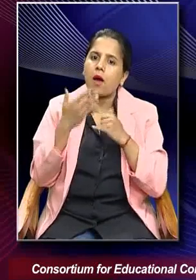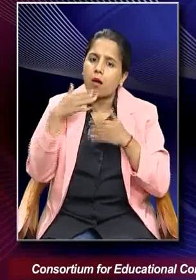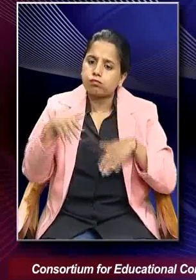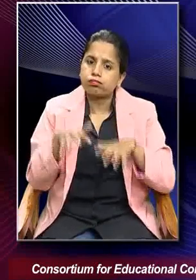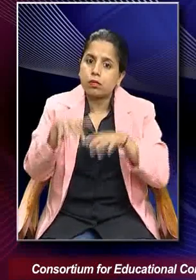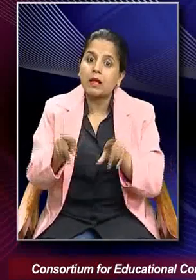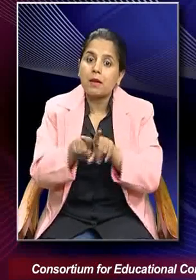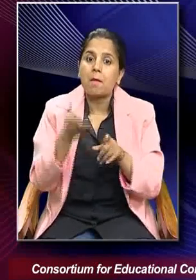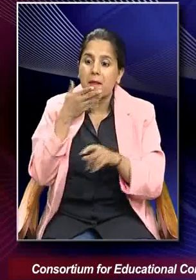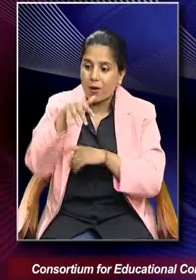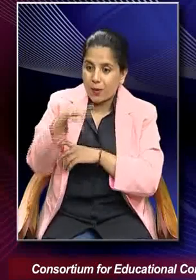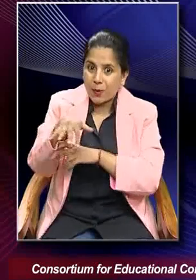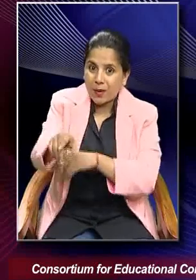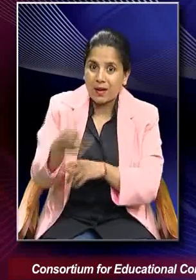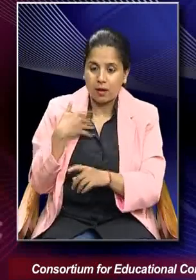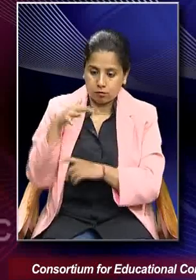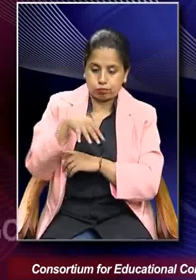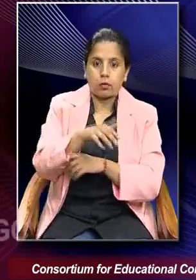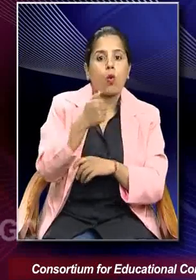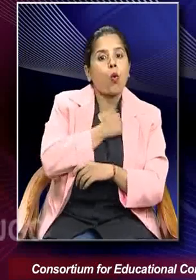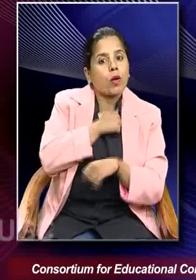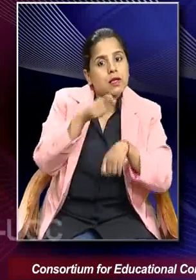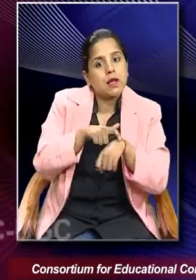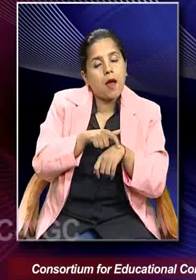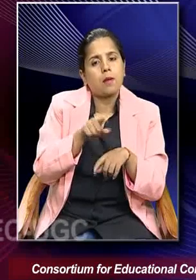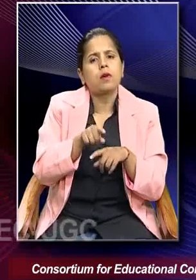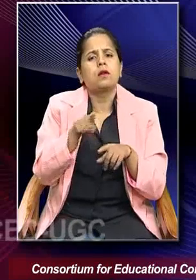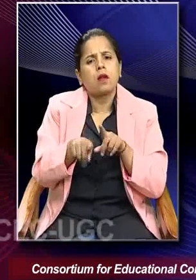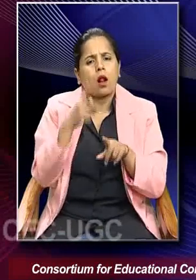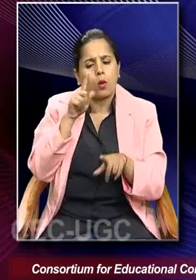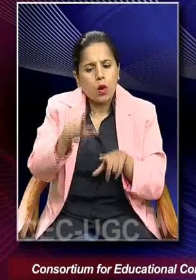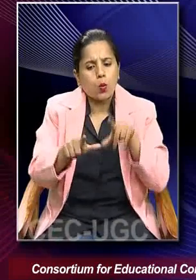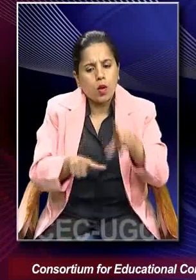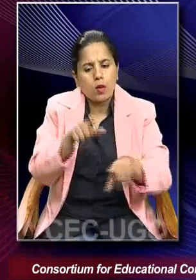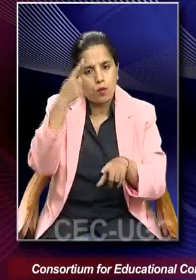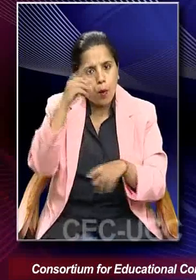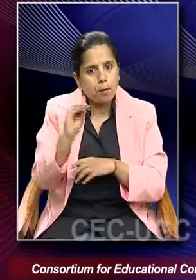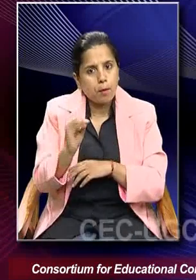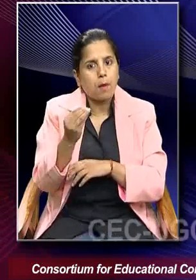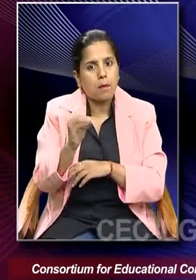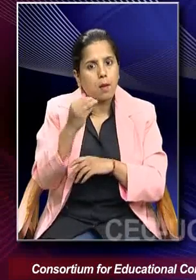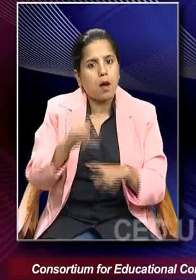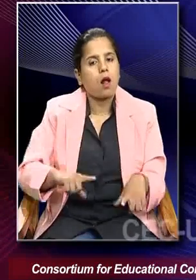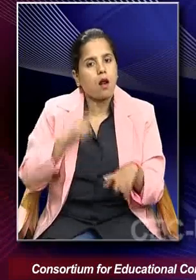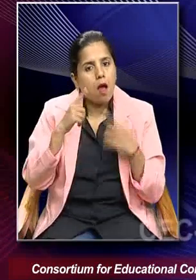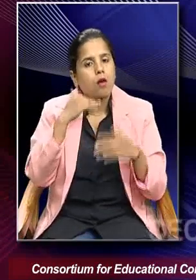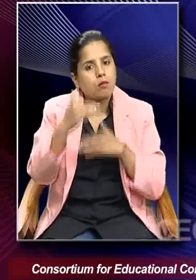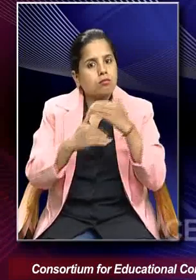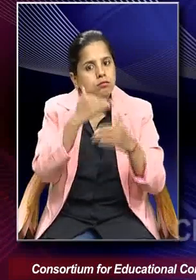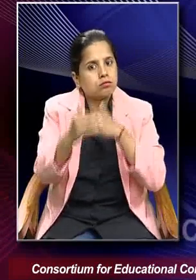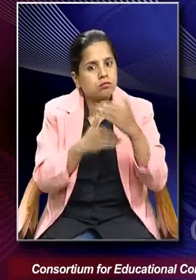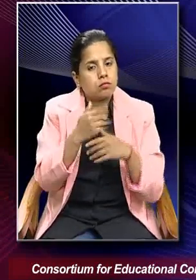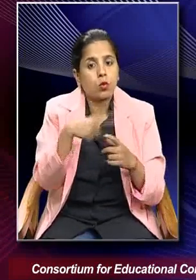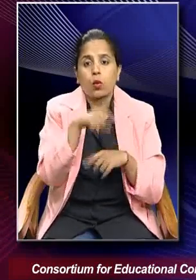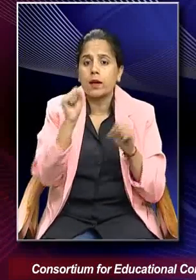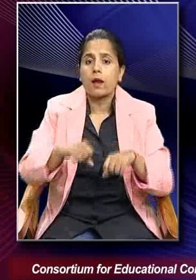time, progressing towards achieving each step laid down for betterment in one way, the one who can